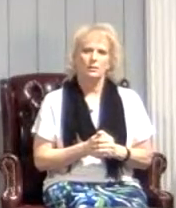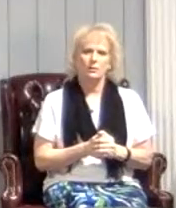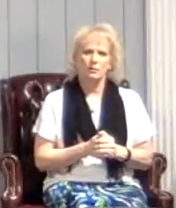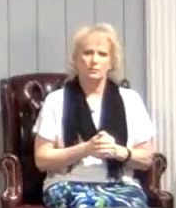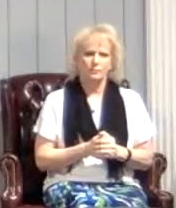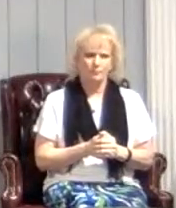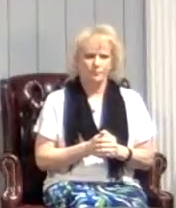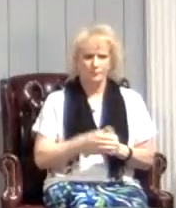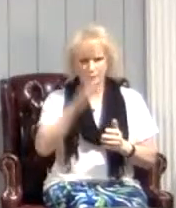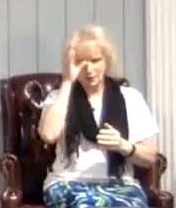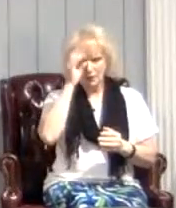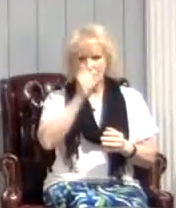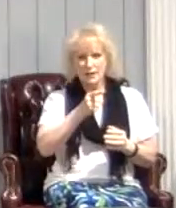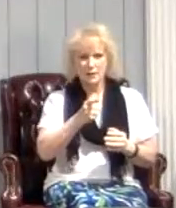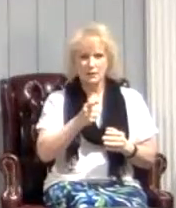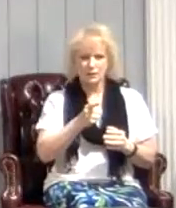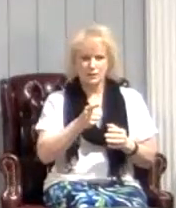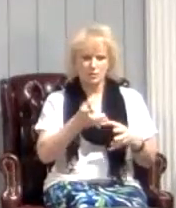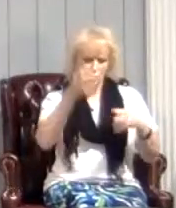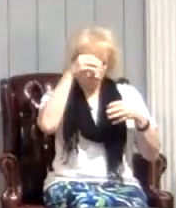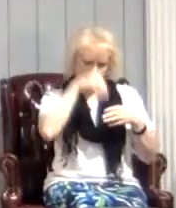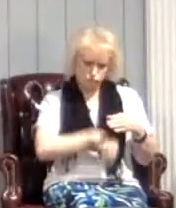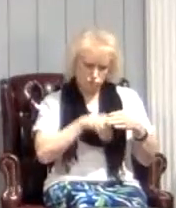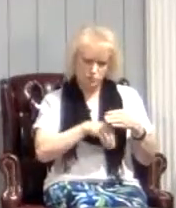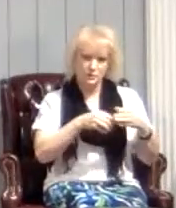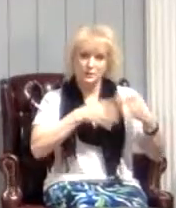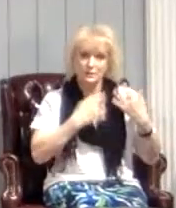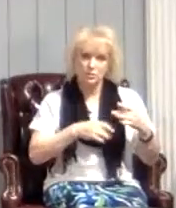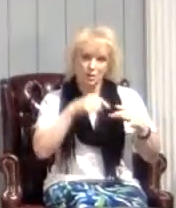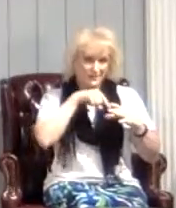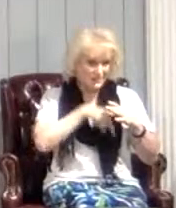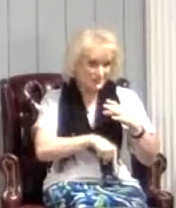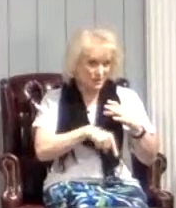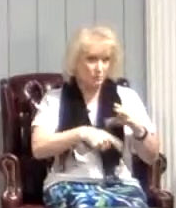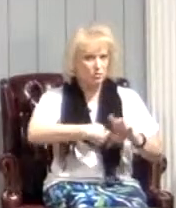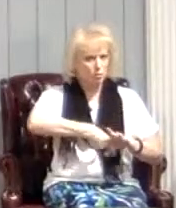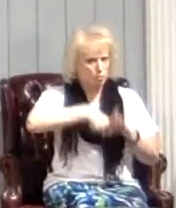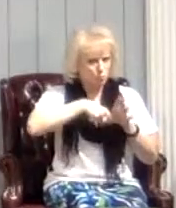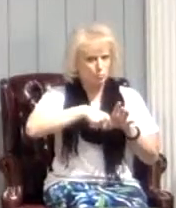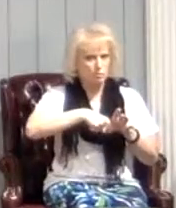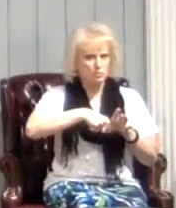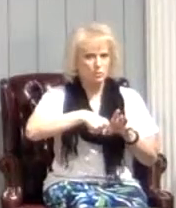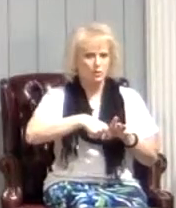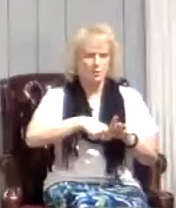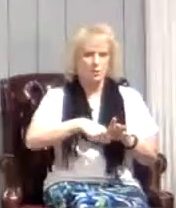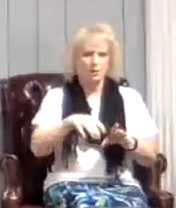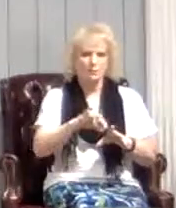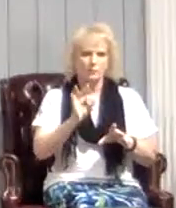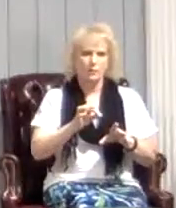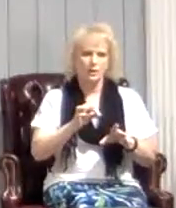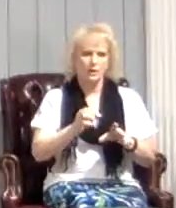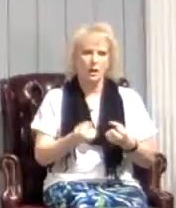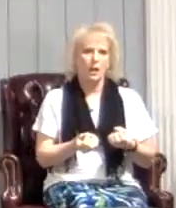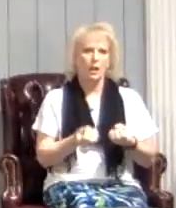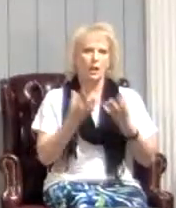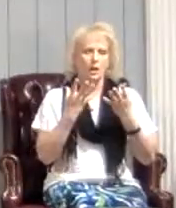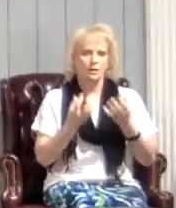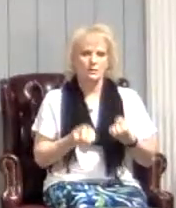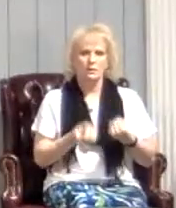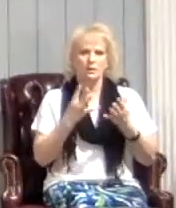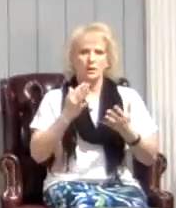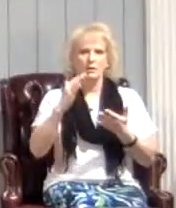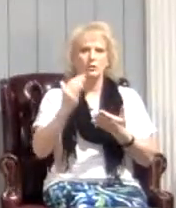He's planted his heart deep so that those roots could find lots and lots of fresh water.